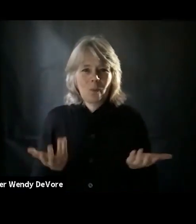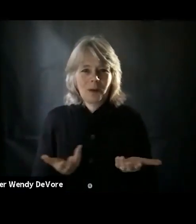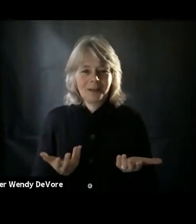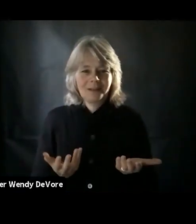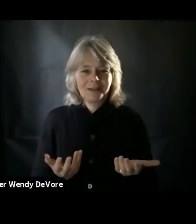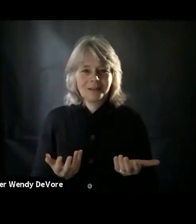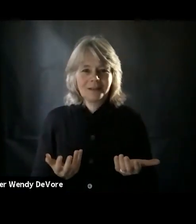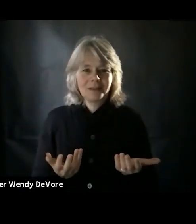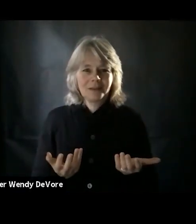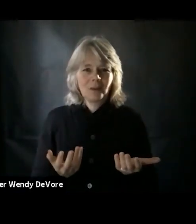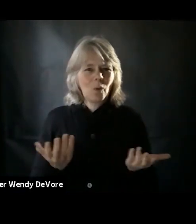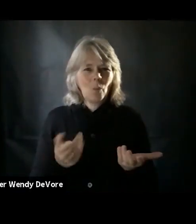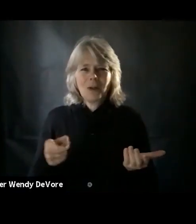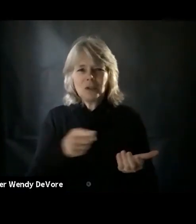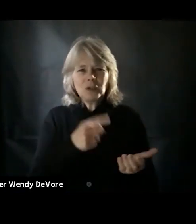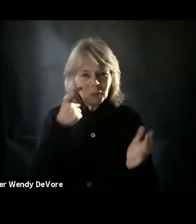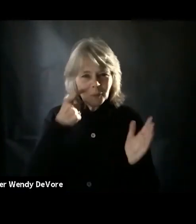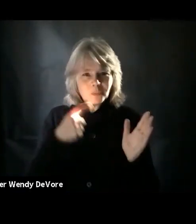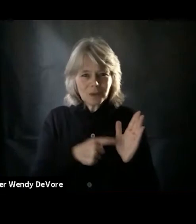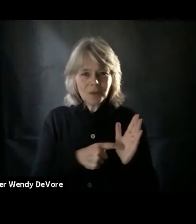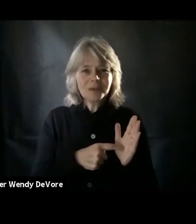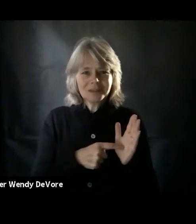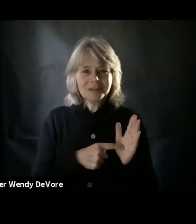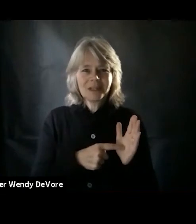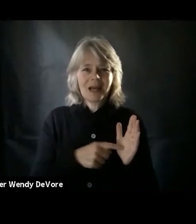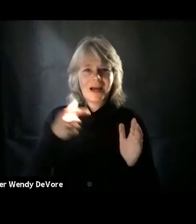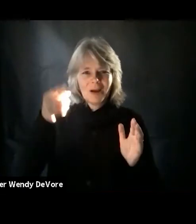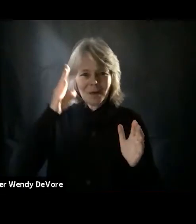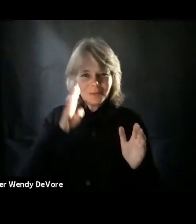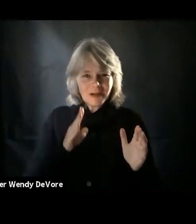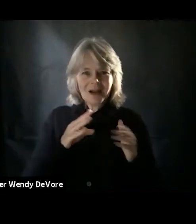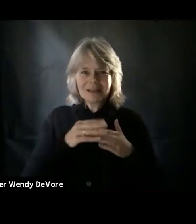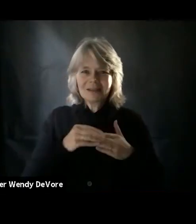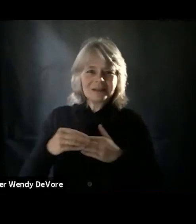What do you notice about how God is leading you?